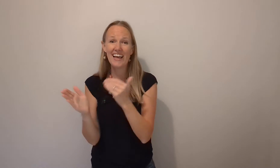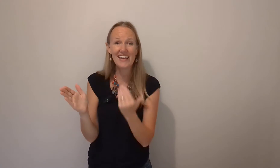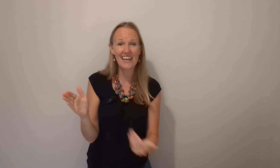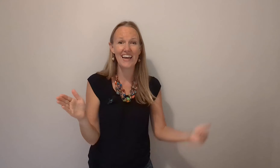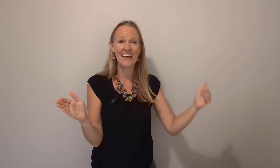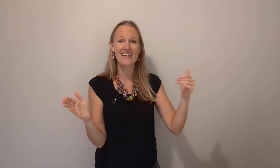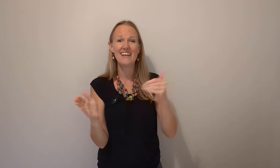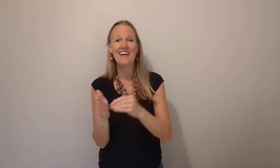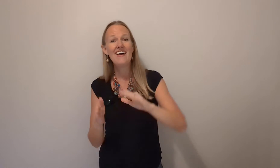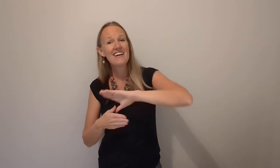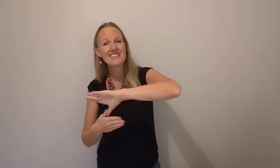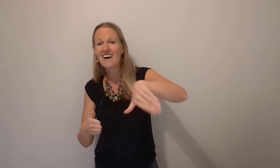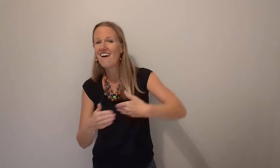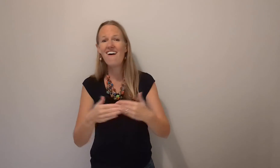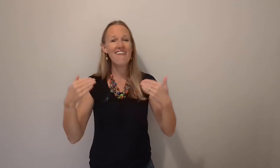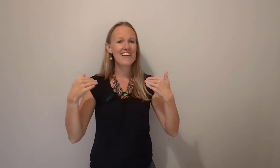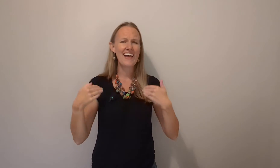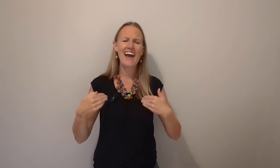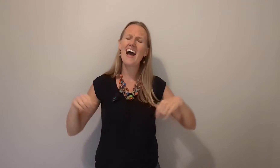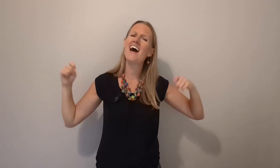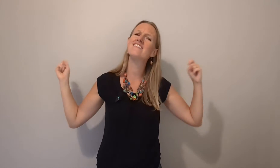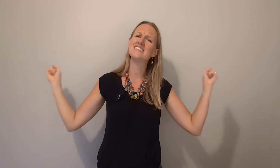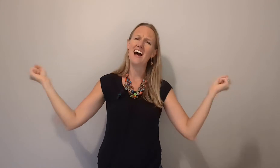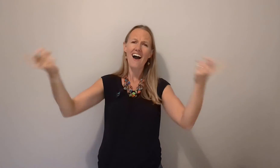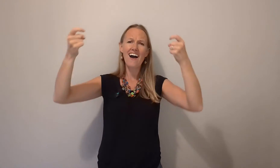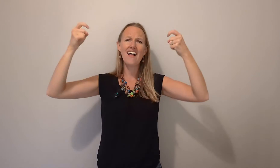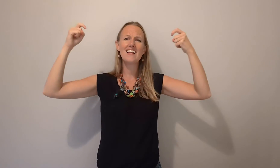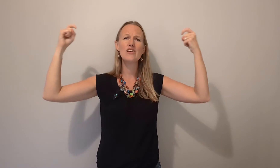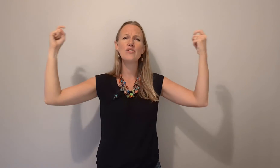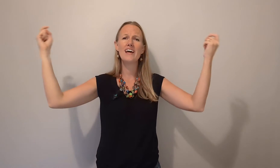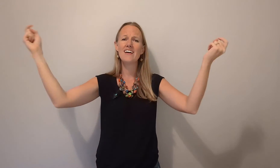and again, because all that I have is a hallelujah,